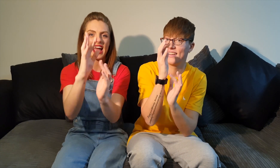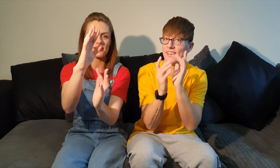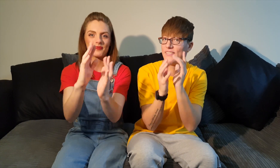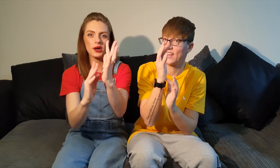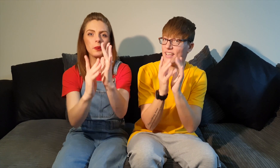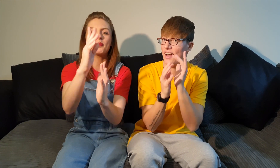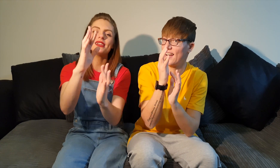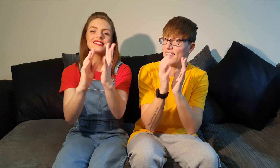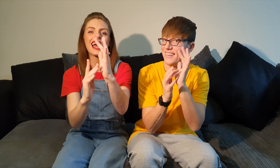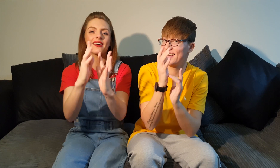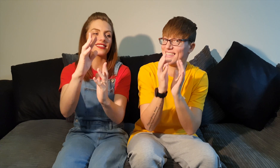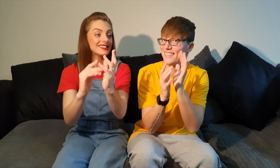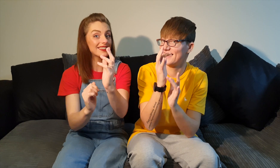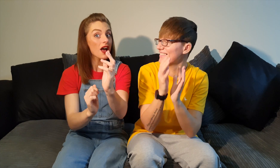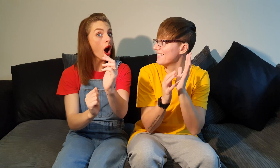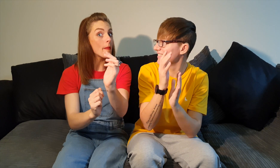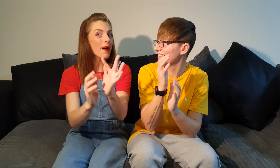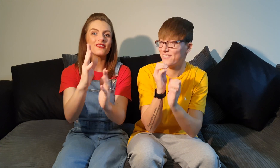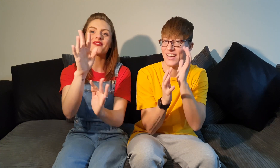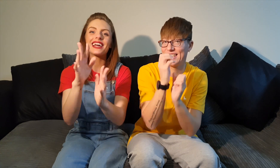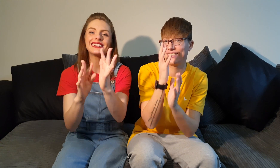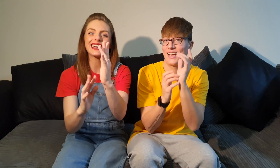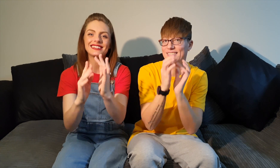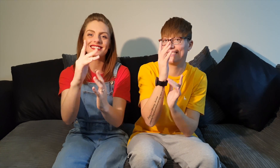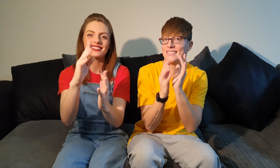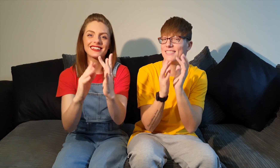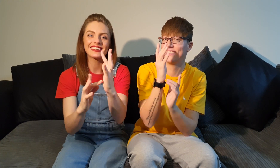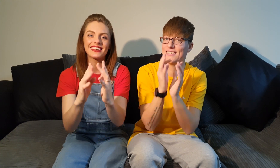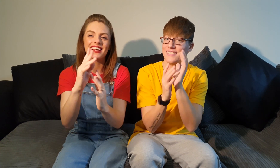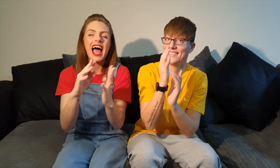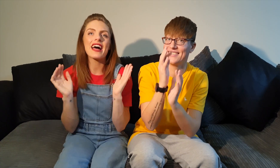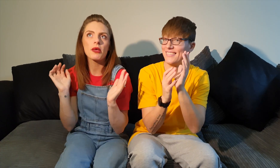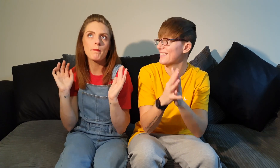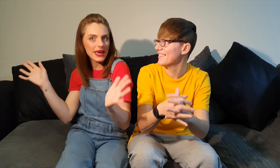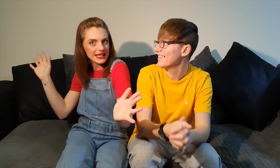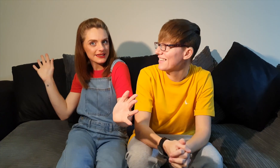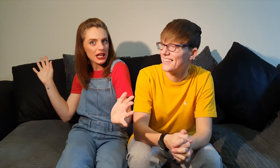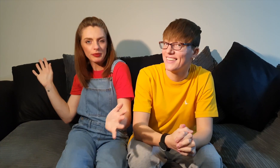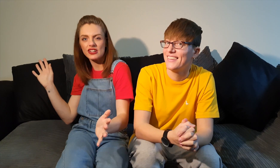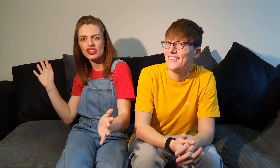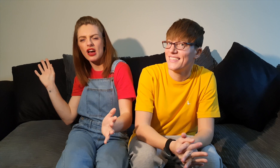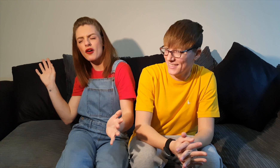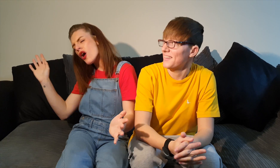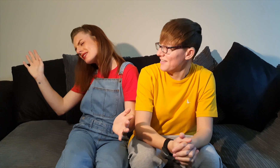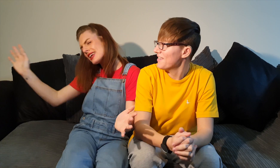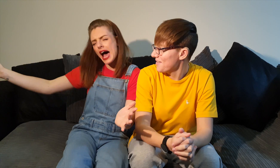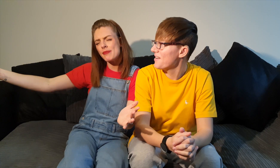down, up and down. This is Bonfire Night. And the biggest celebration of all time